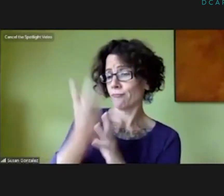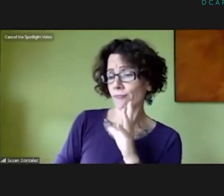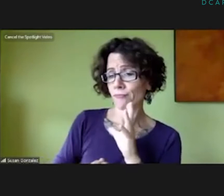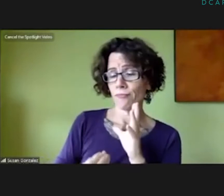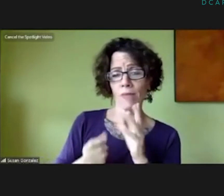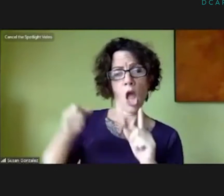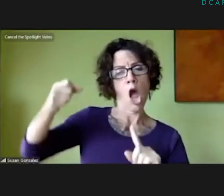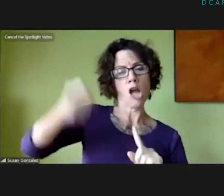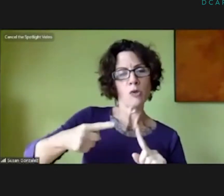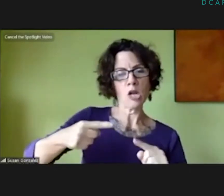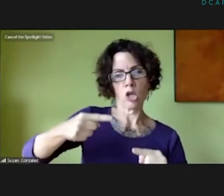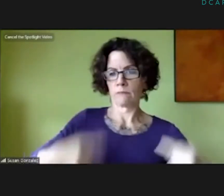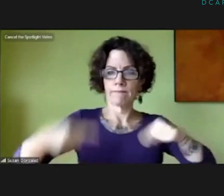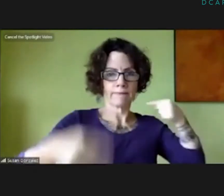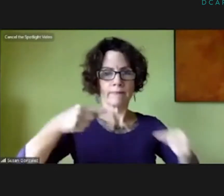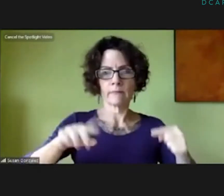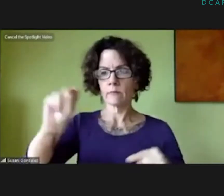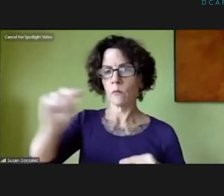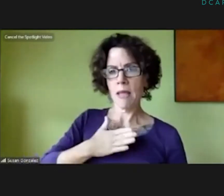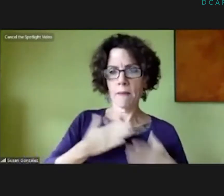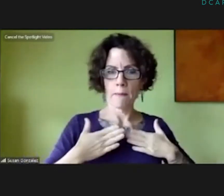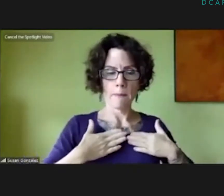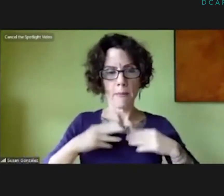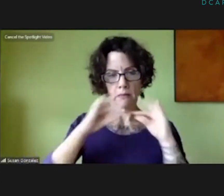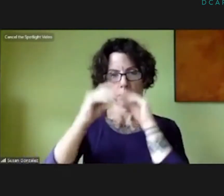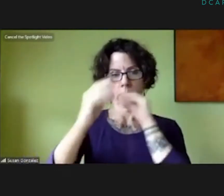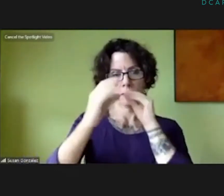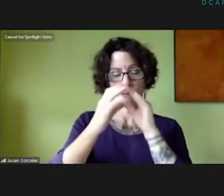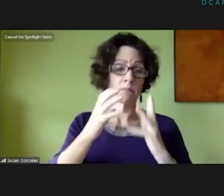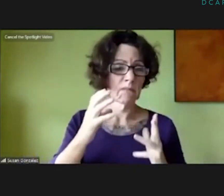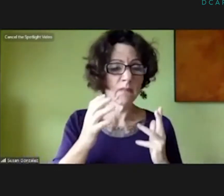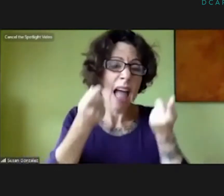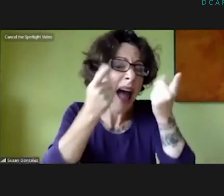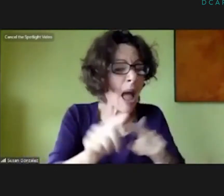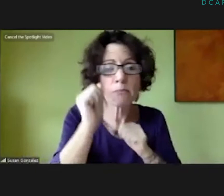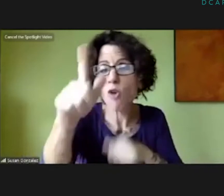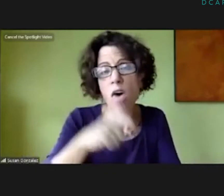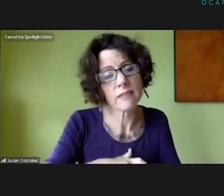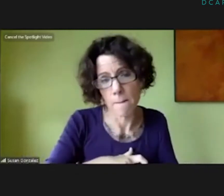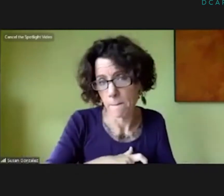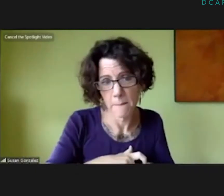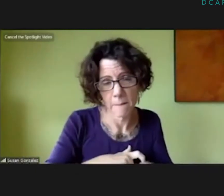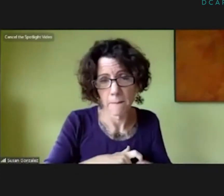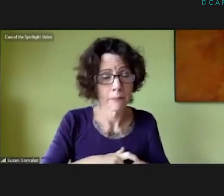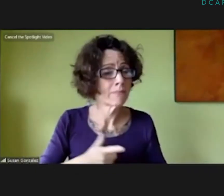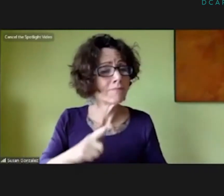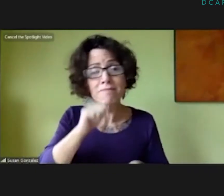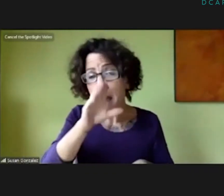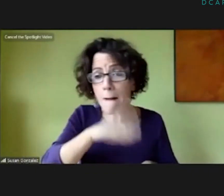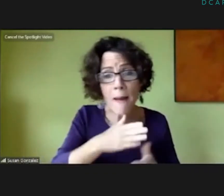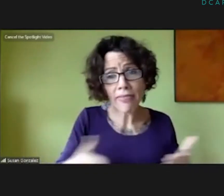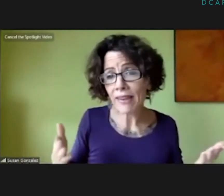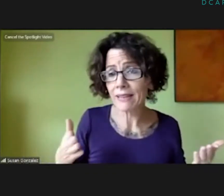Maybe while the person is still alive, a person is caring and can interact and everything's fine, but once somebody passes away, then